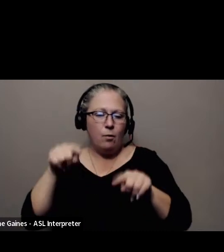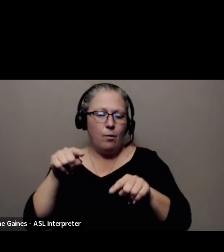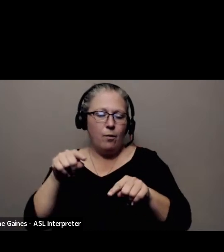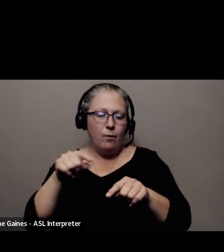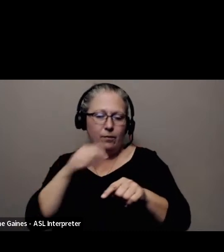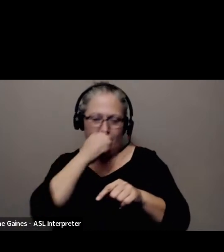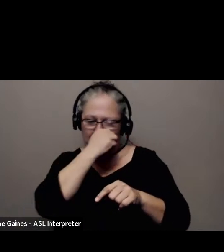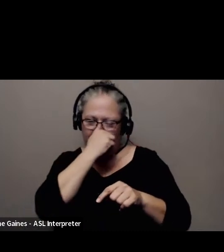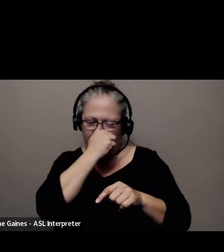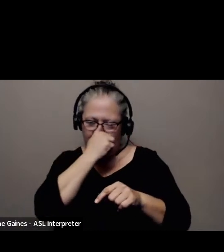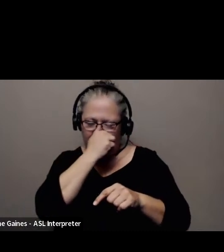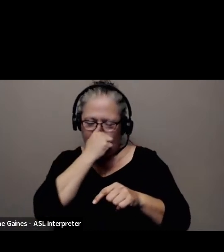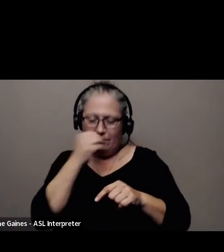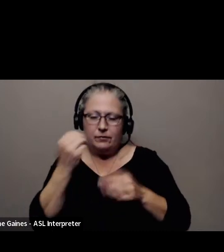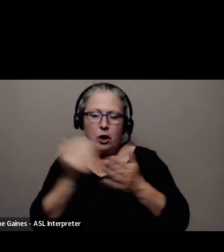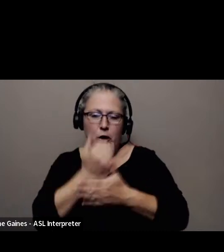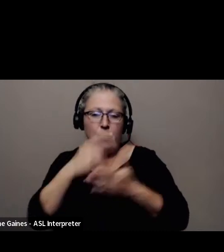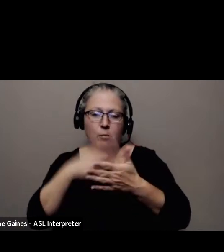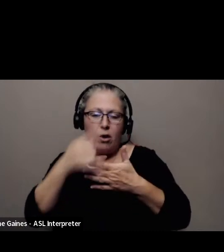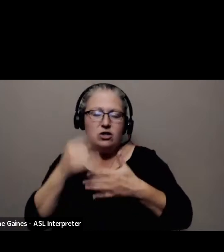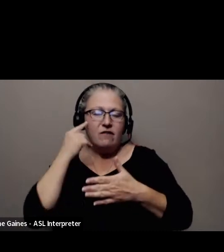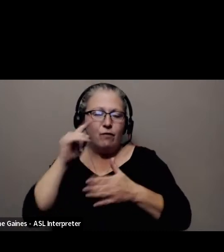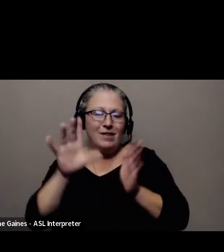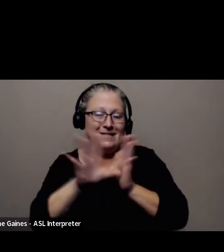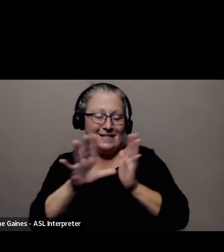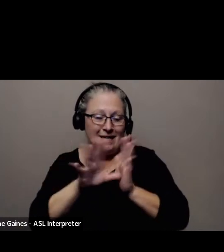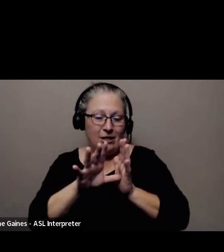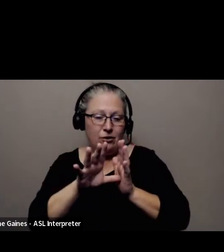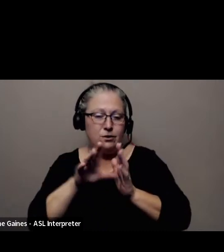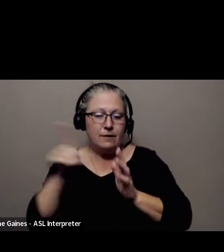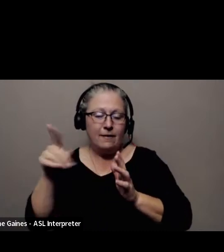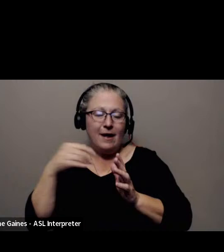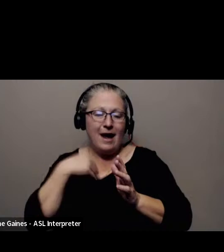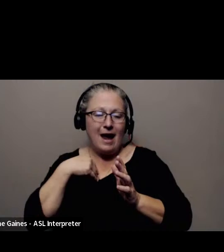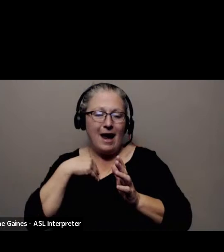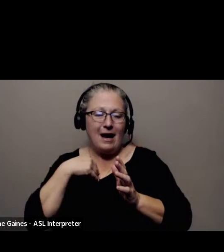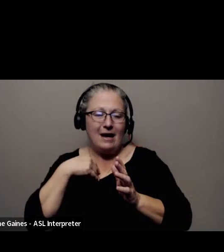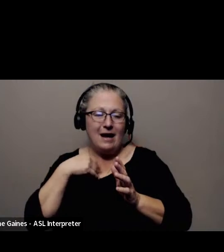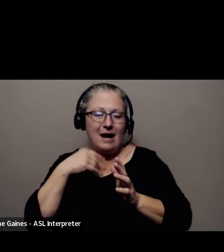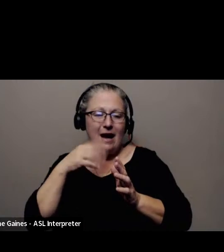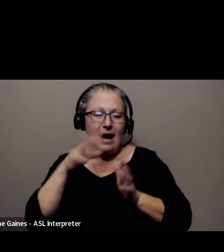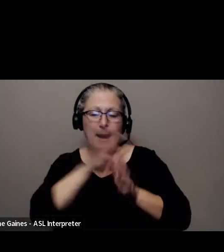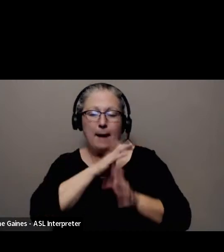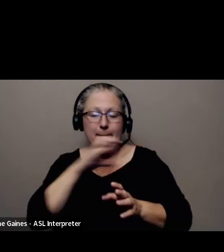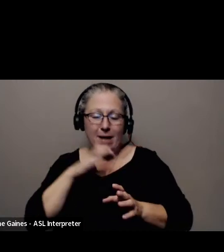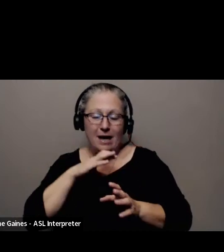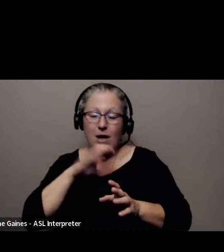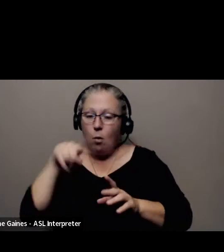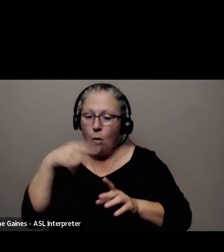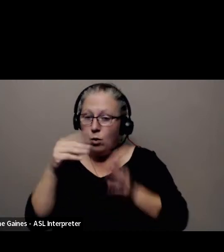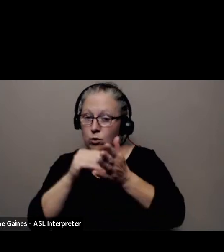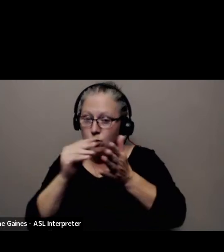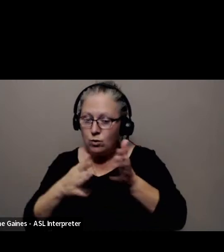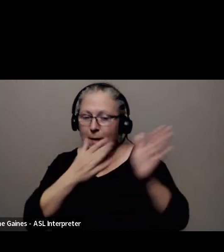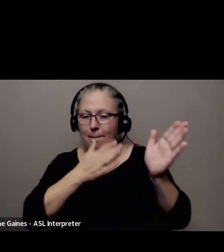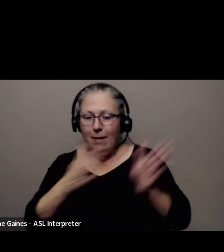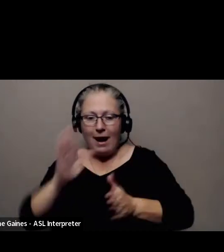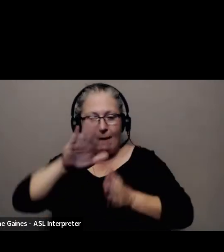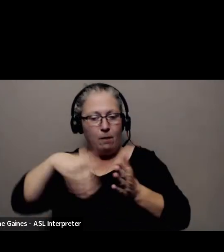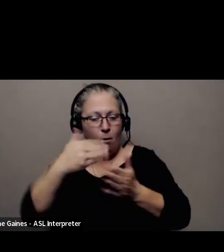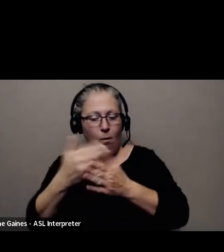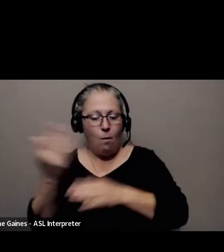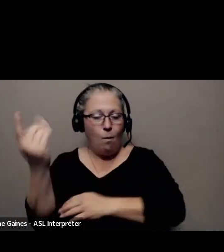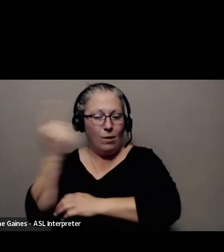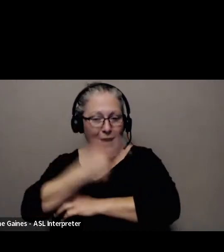So this is a new project for the seniors. They had a steering committee made up of students that planned the entire